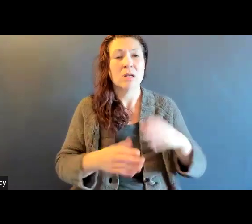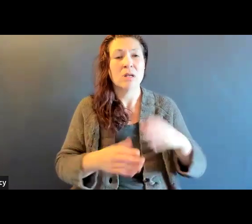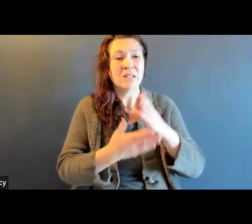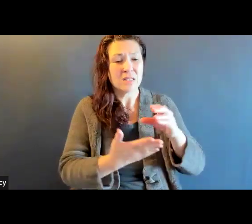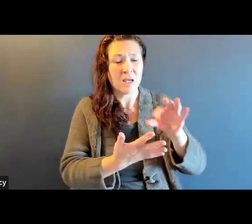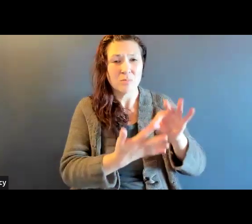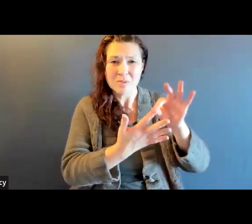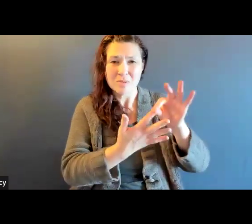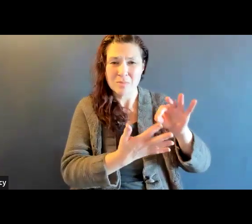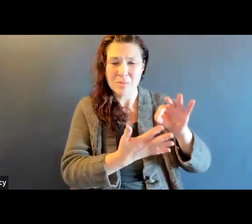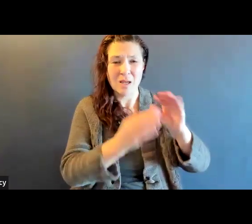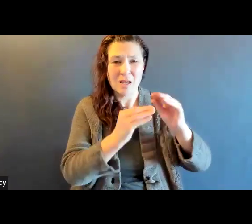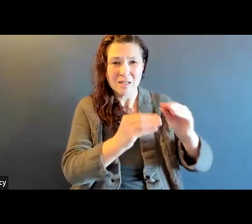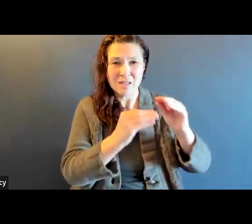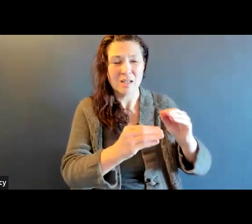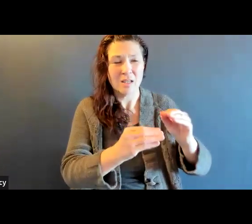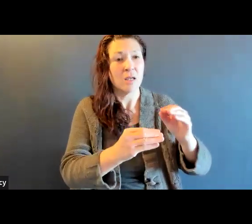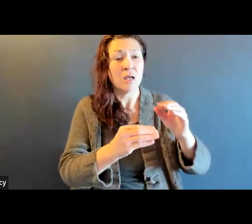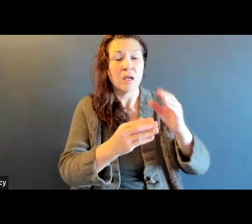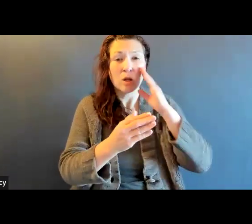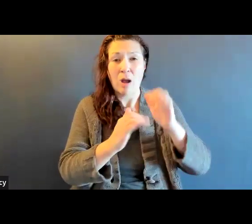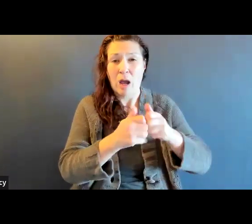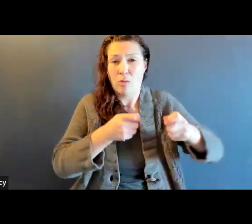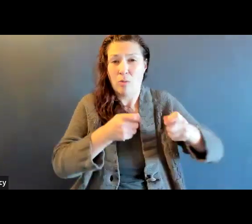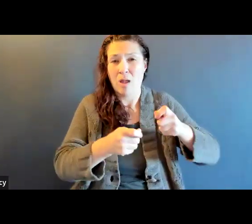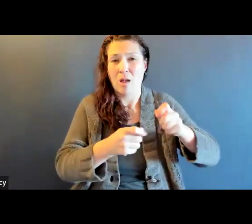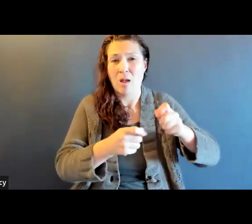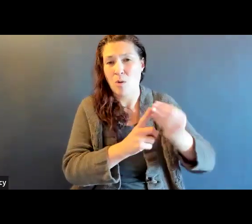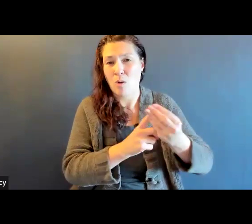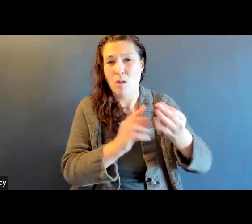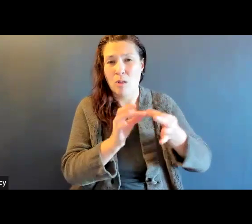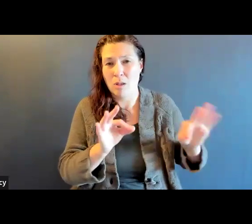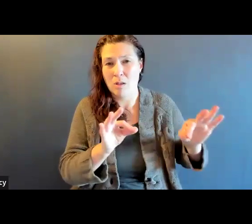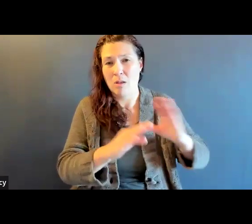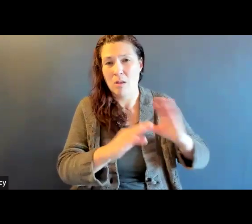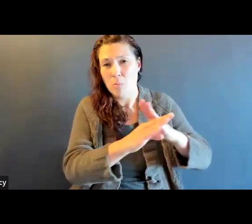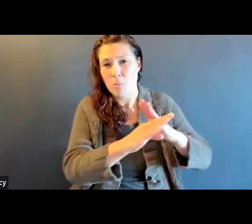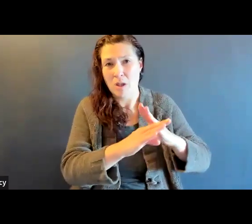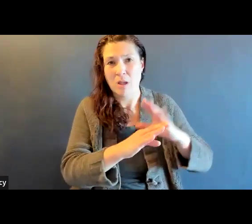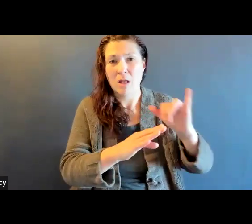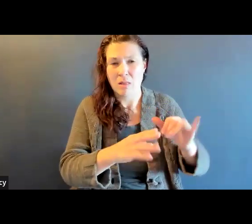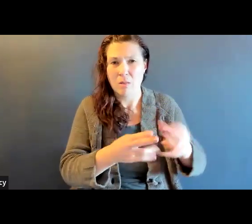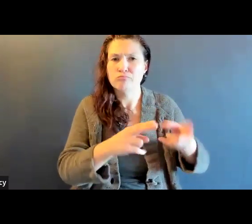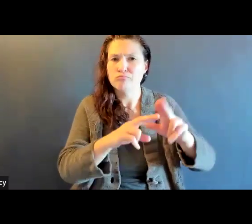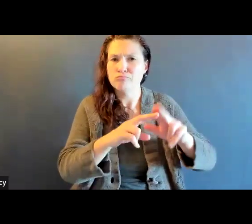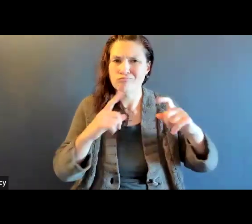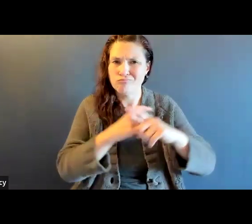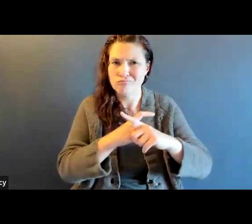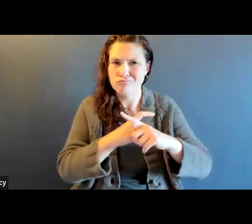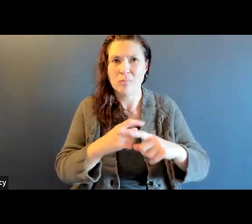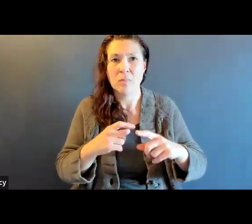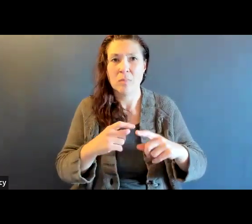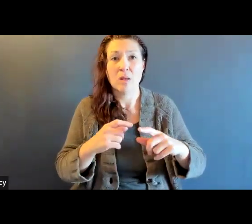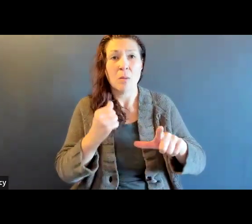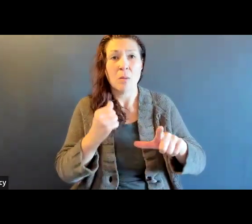overcome linguistic and cultural barriers, which further increases the complexity of the task. As paraprofessionals,